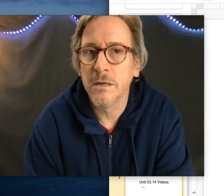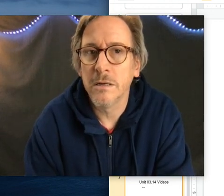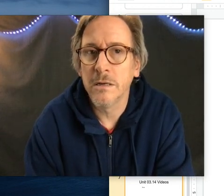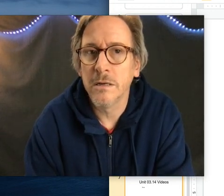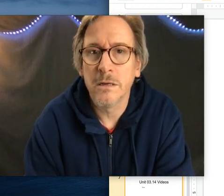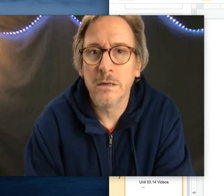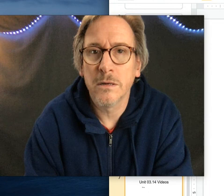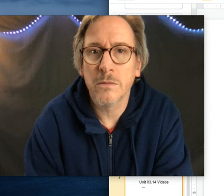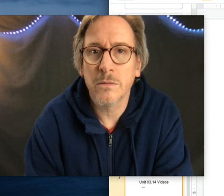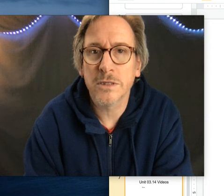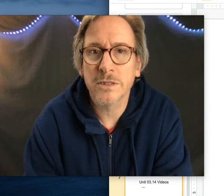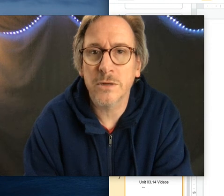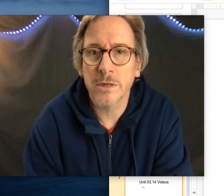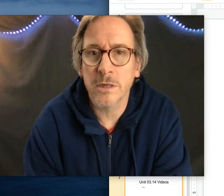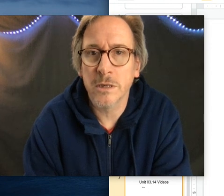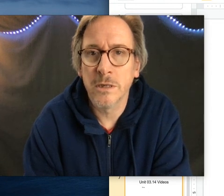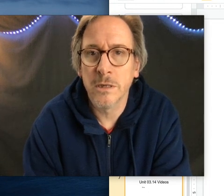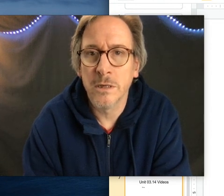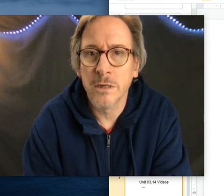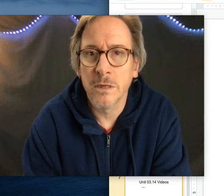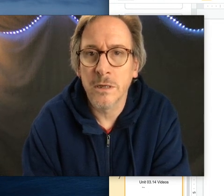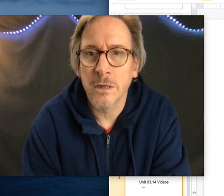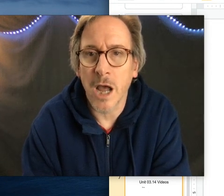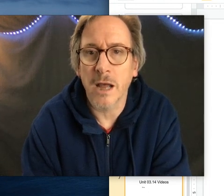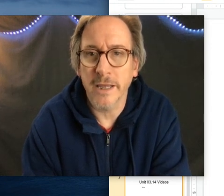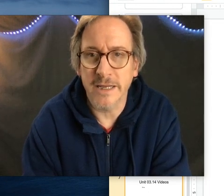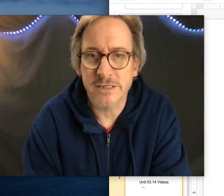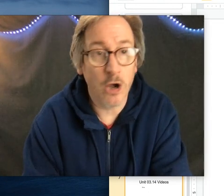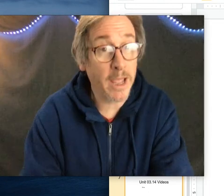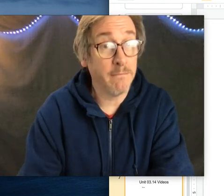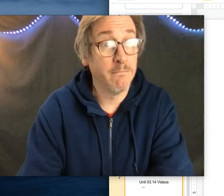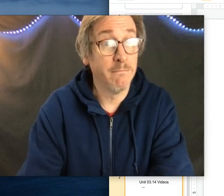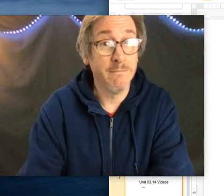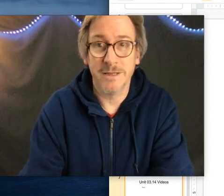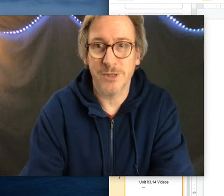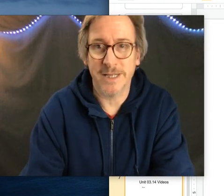What's going on? Ah, it is. Okay, so that's it.